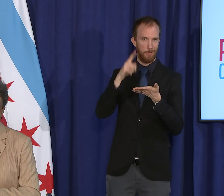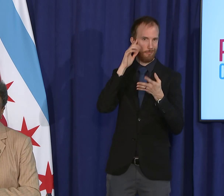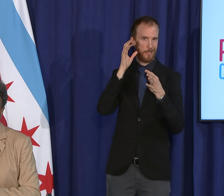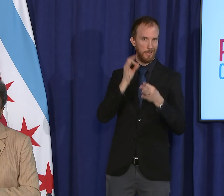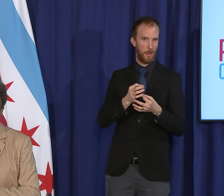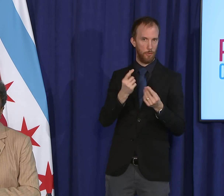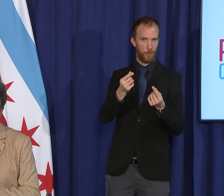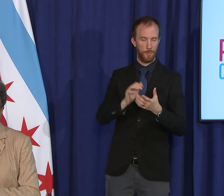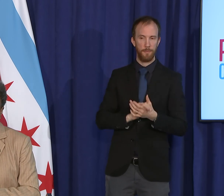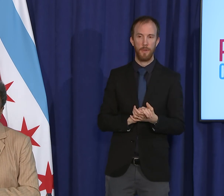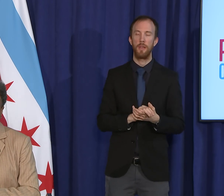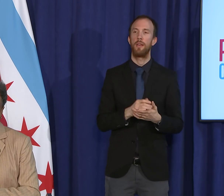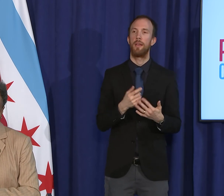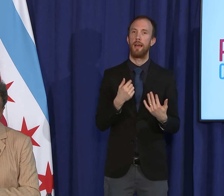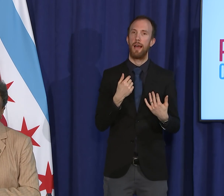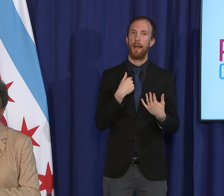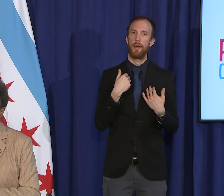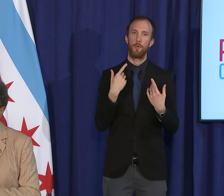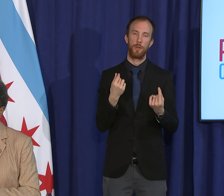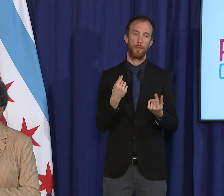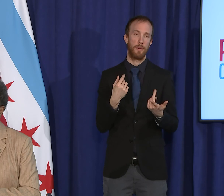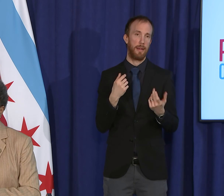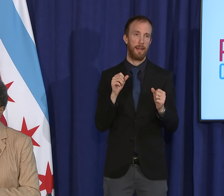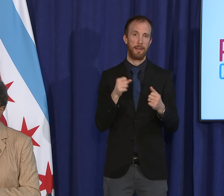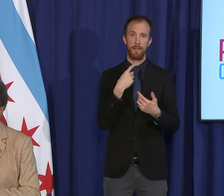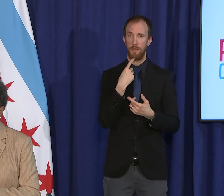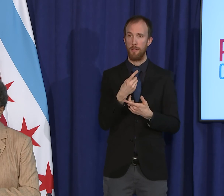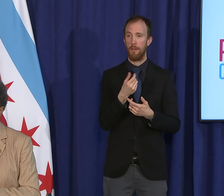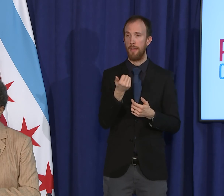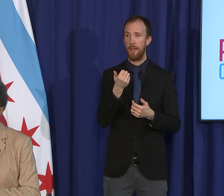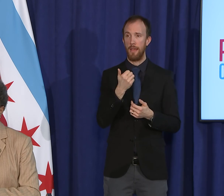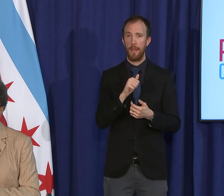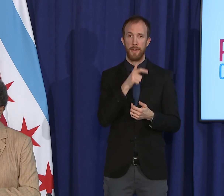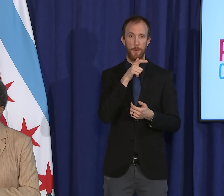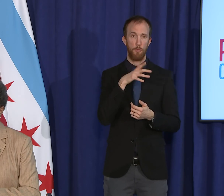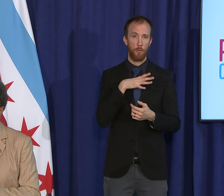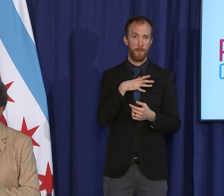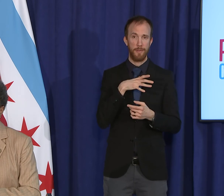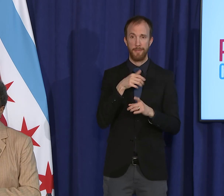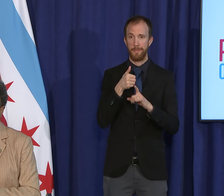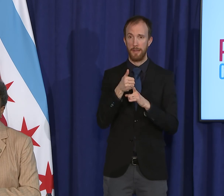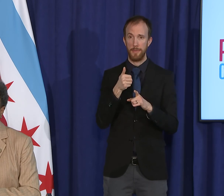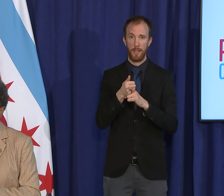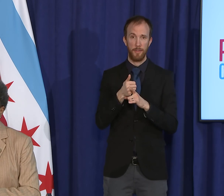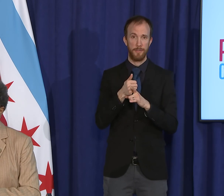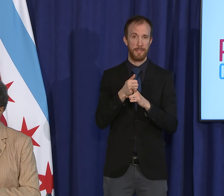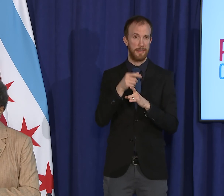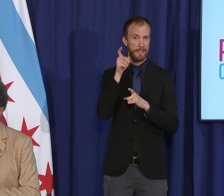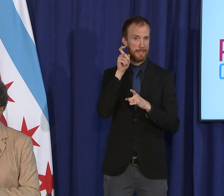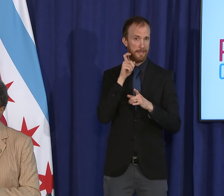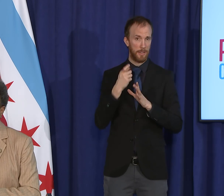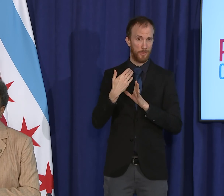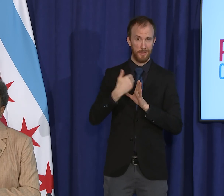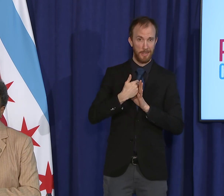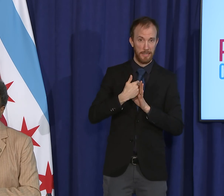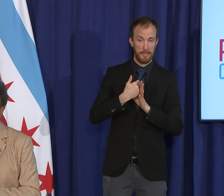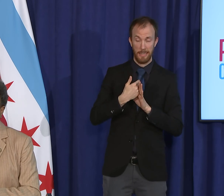this. Every woman who has been sexually harassed in a workplace setting, as I have